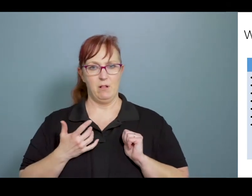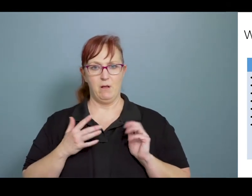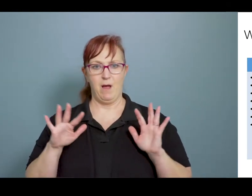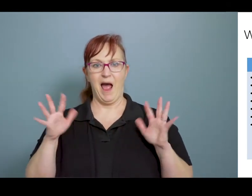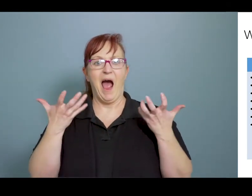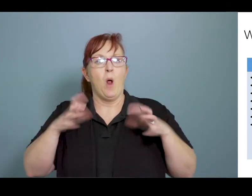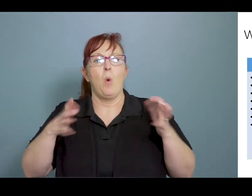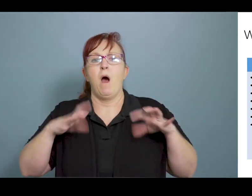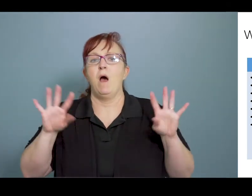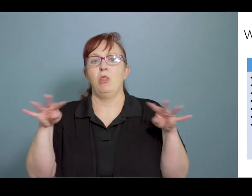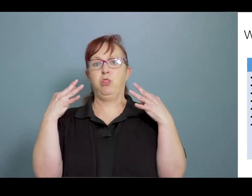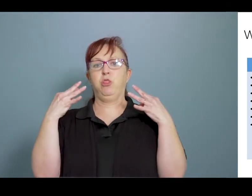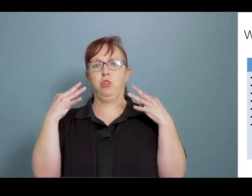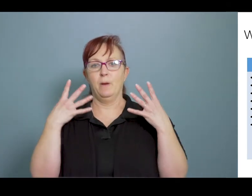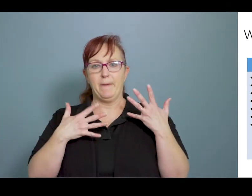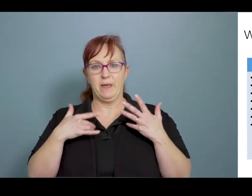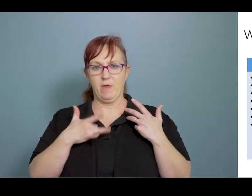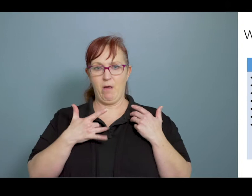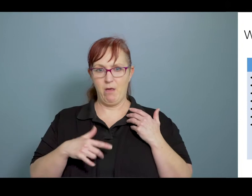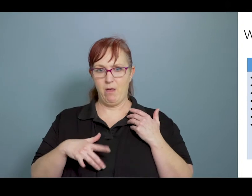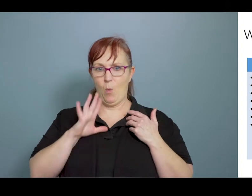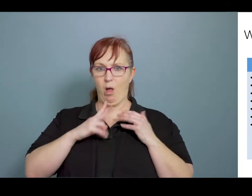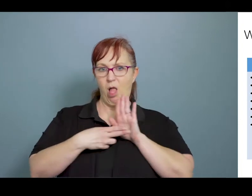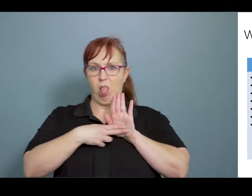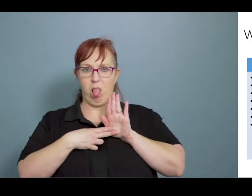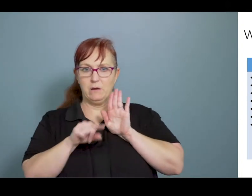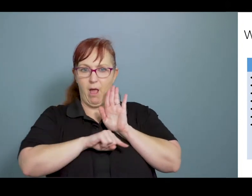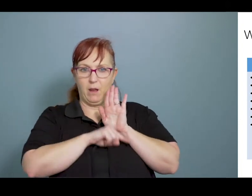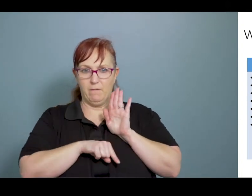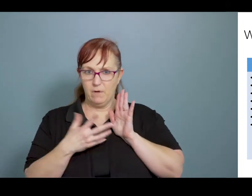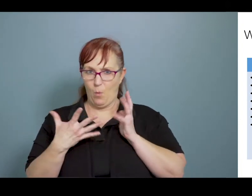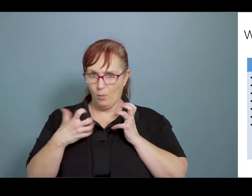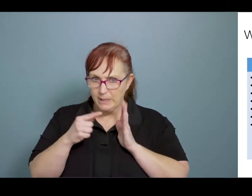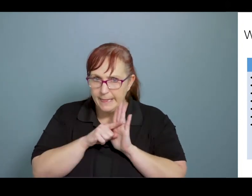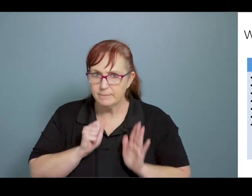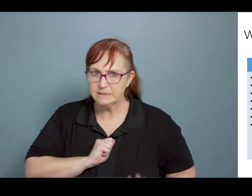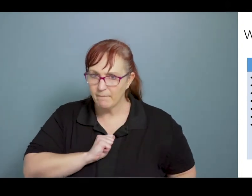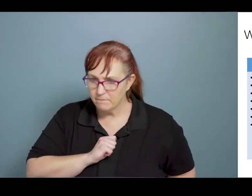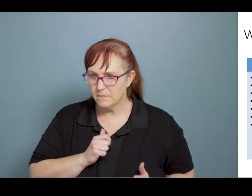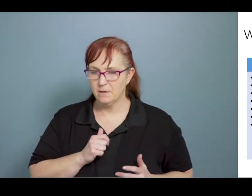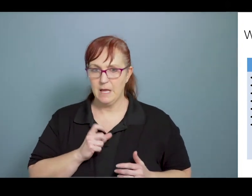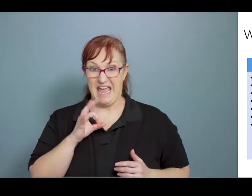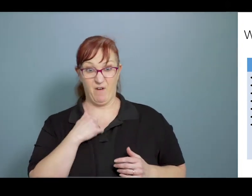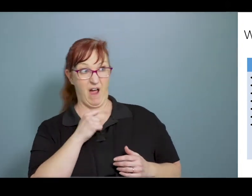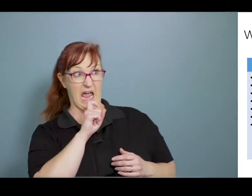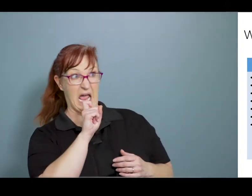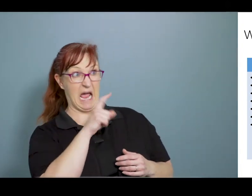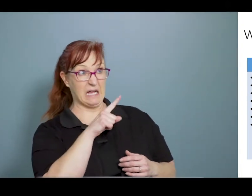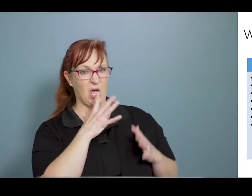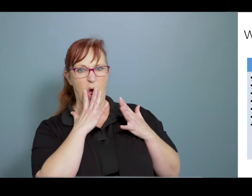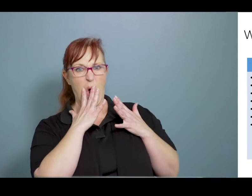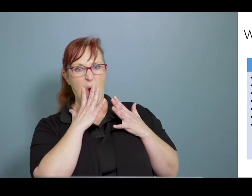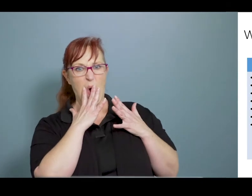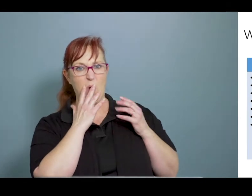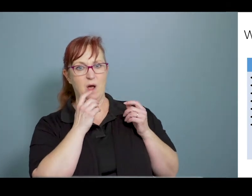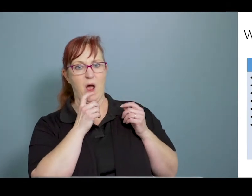being unsure about what to do, saying the right thing, worried that if they ask, it'll put the